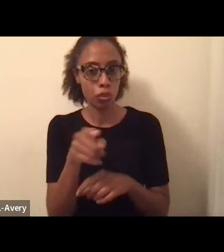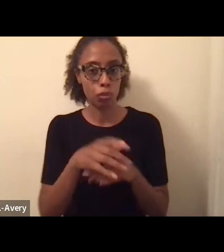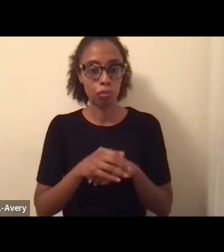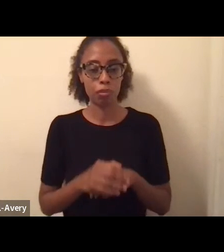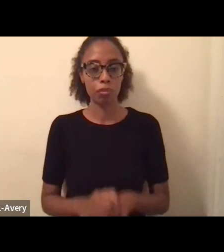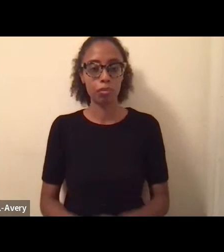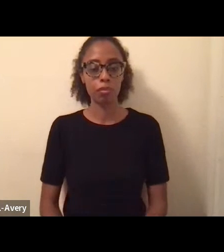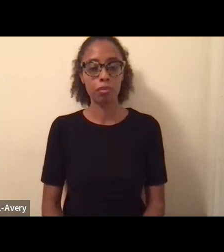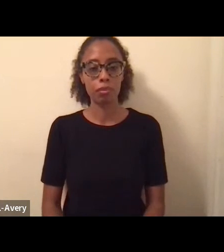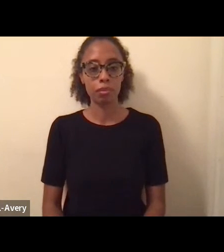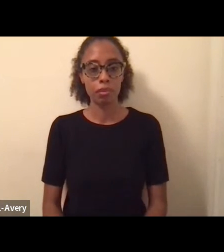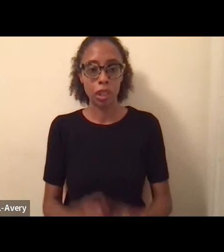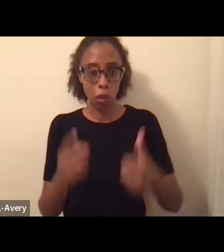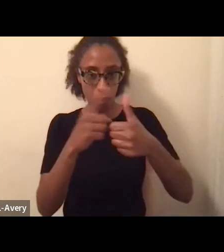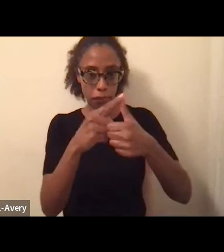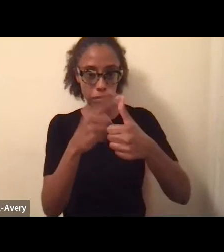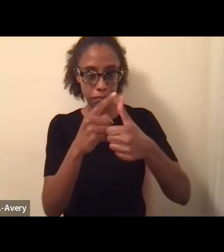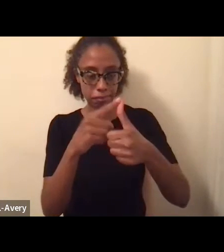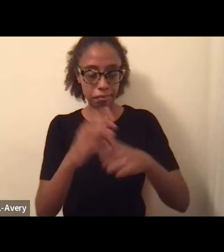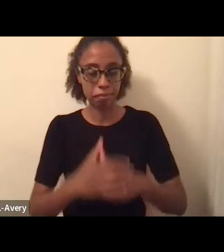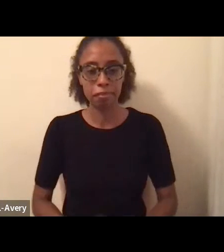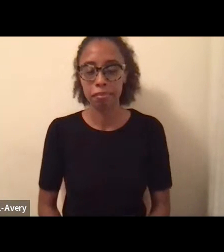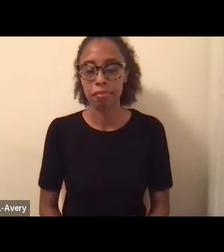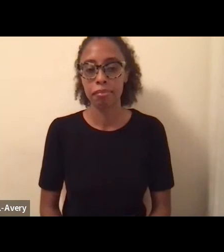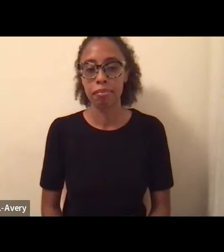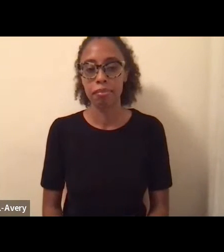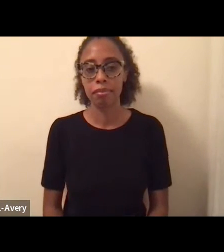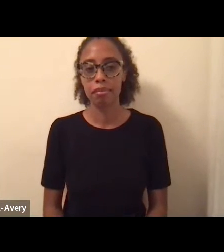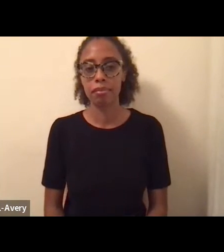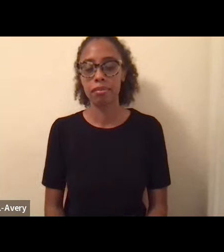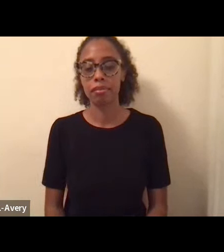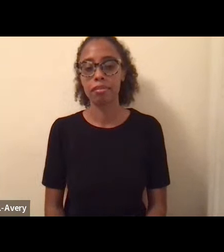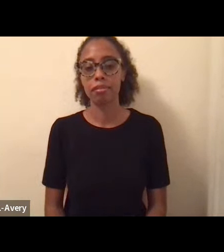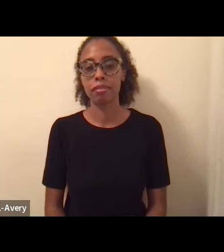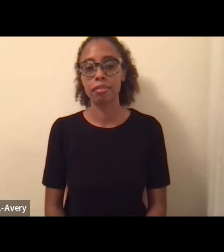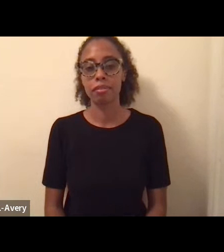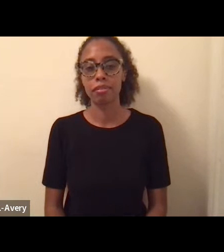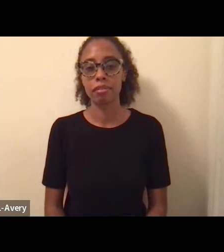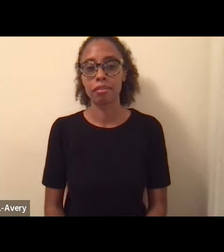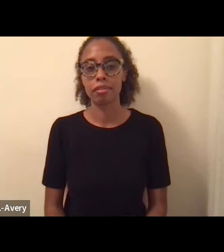One is, what